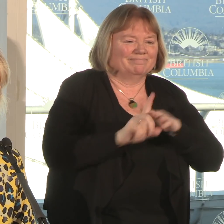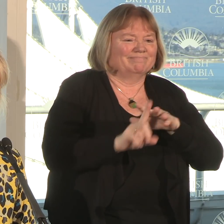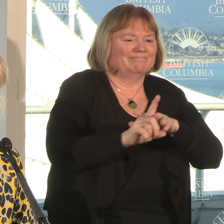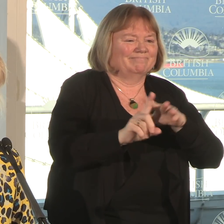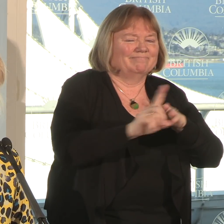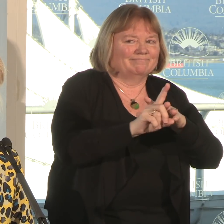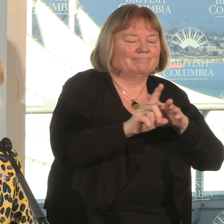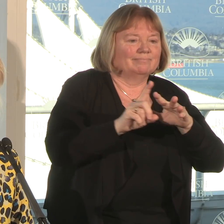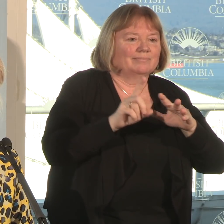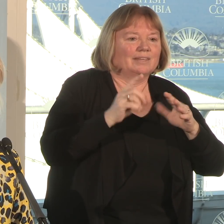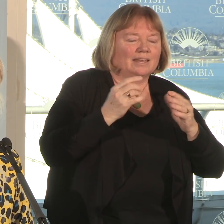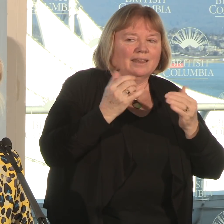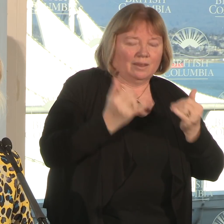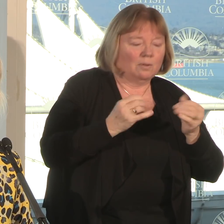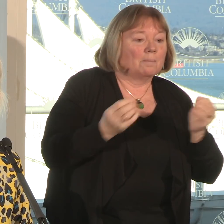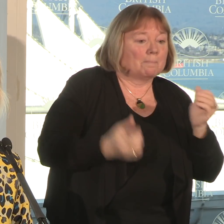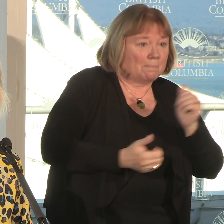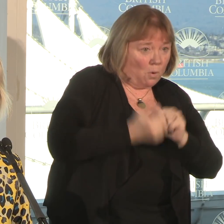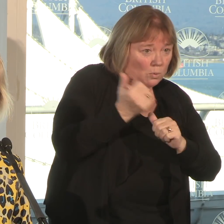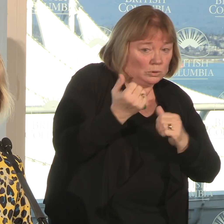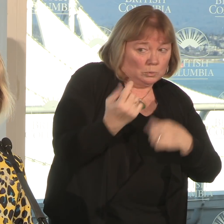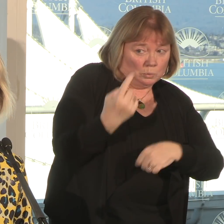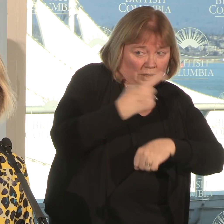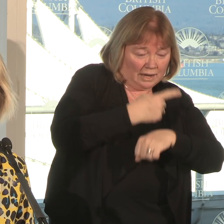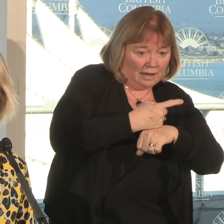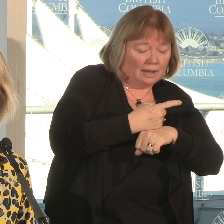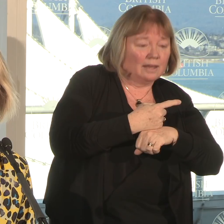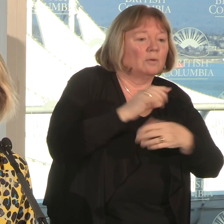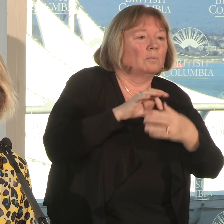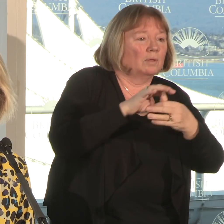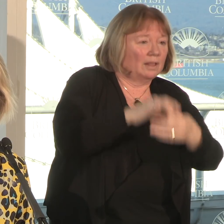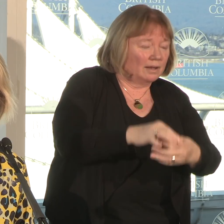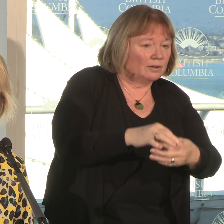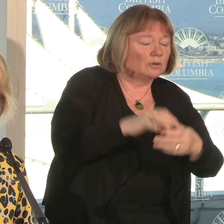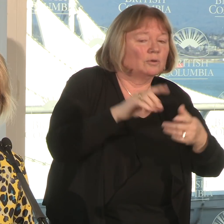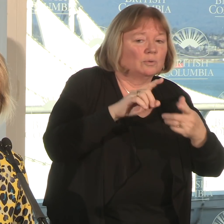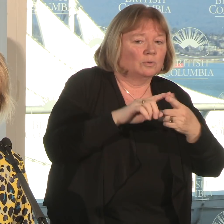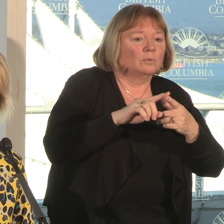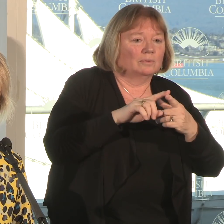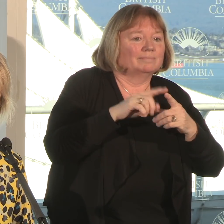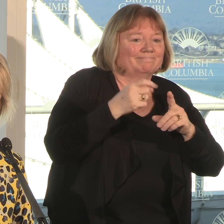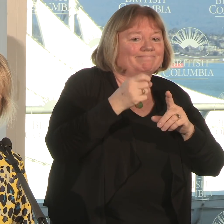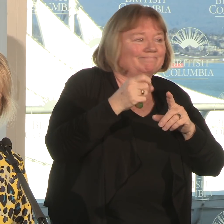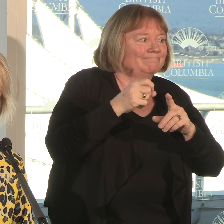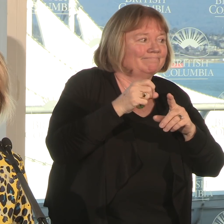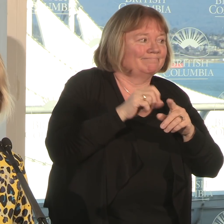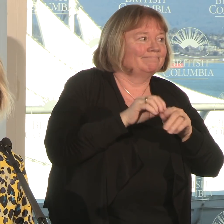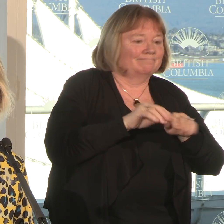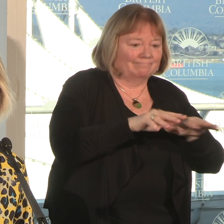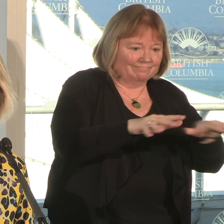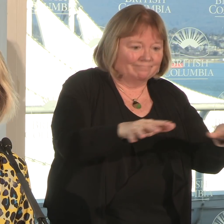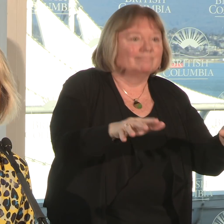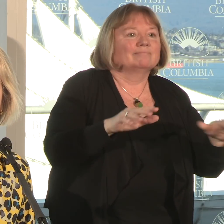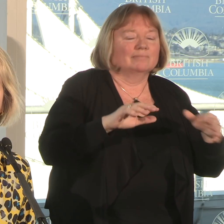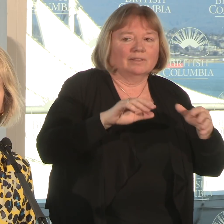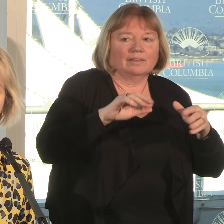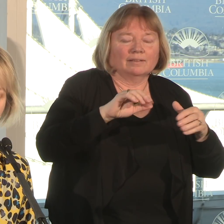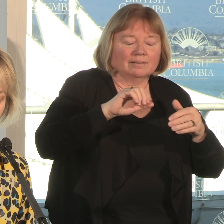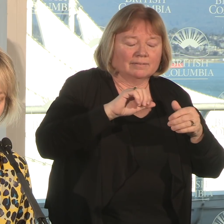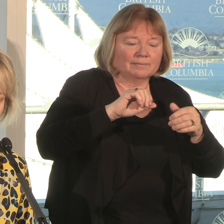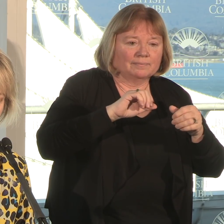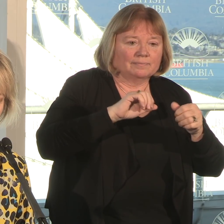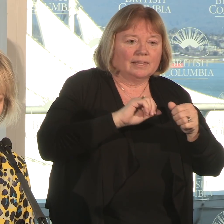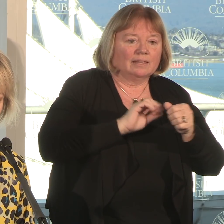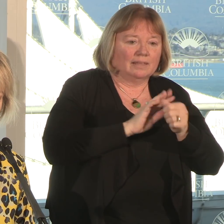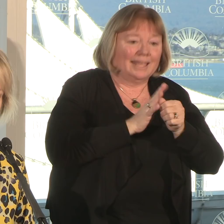most of the cases today that we're announcing are related to the outbreak, particularly the outbreak at the Lynn Valley